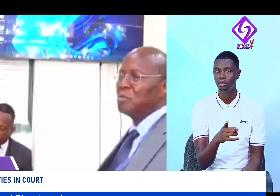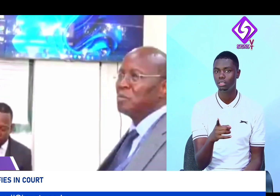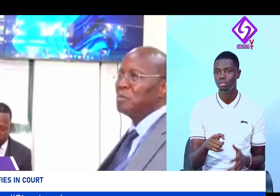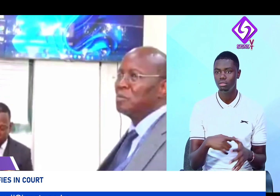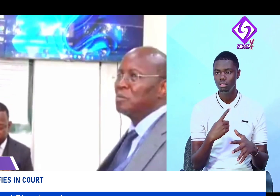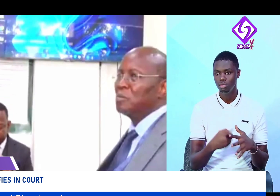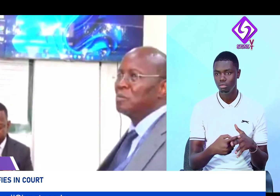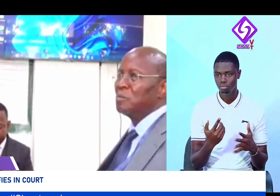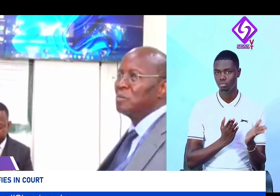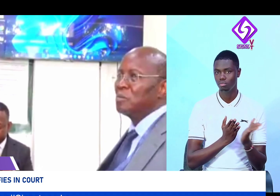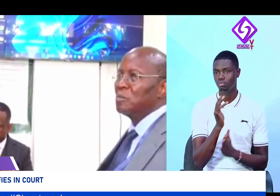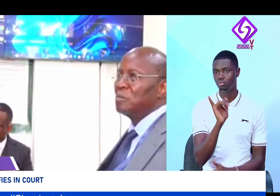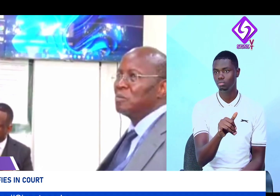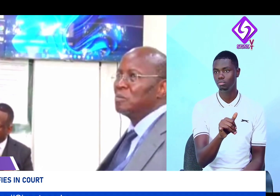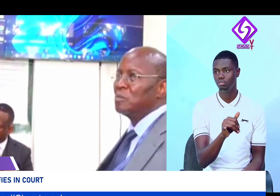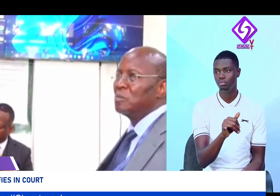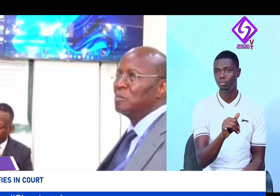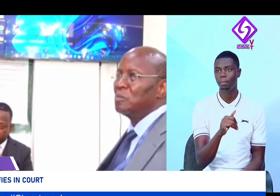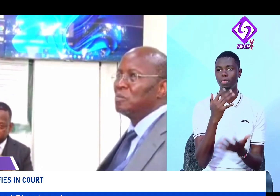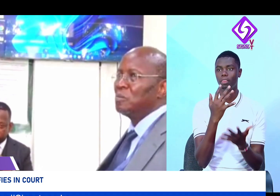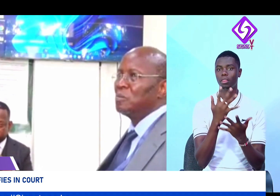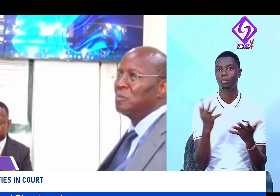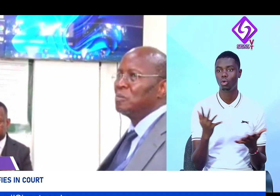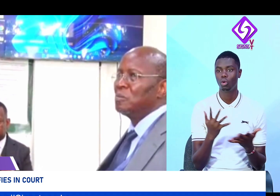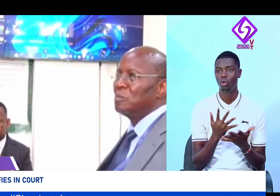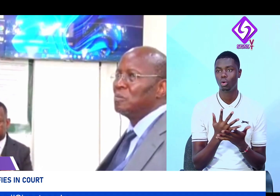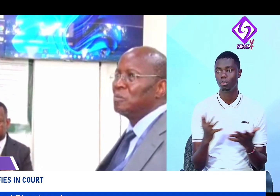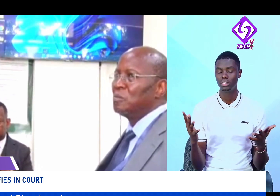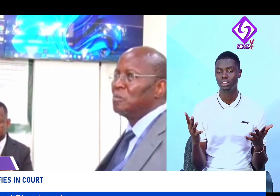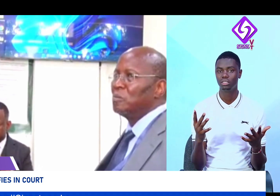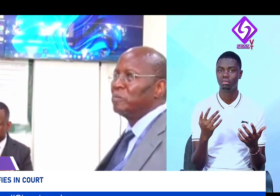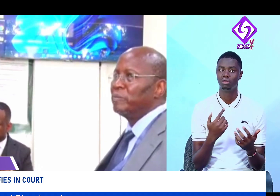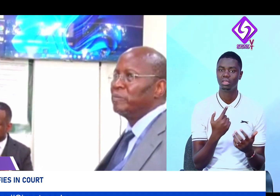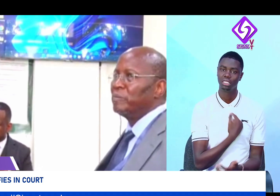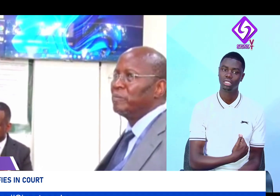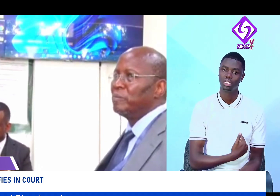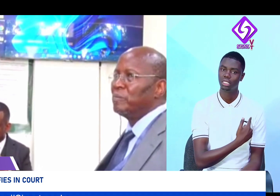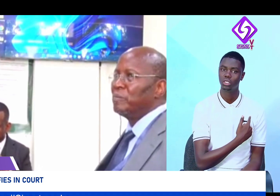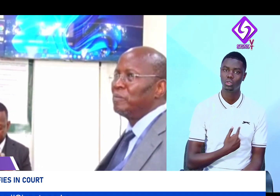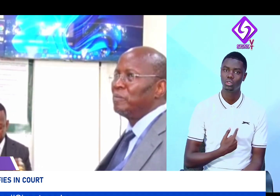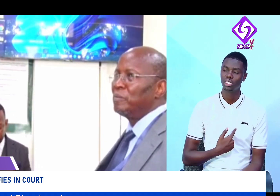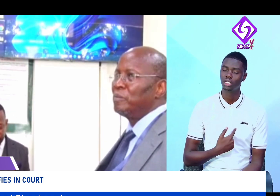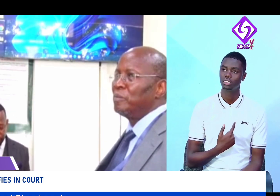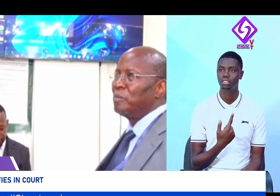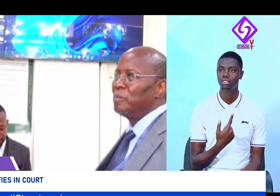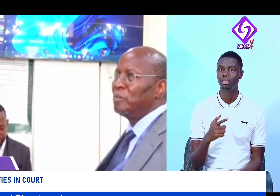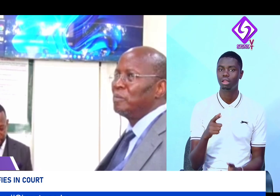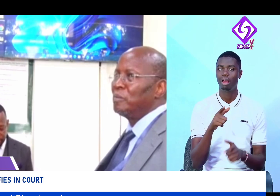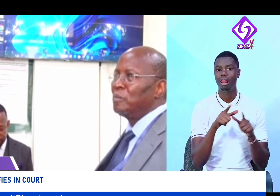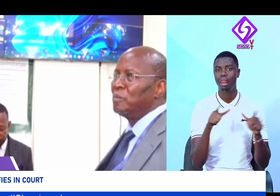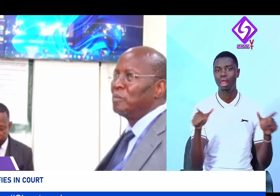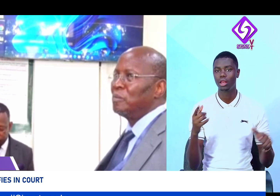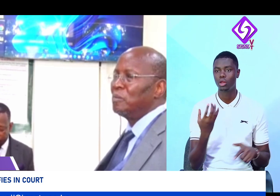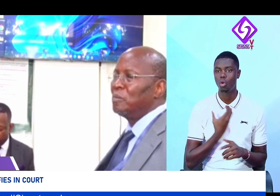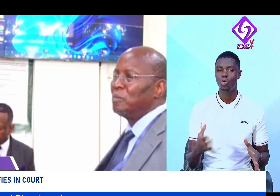the properties belonging to innocent landowners, innocent investors in this great country, Your